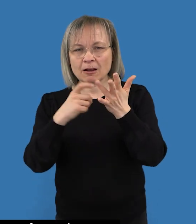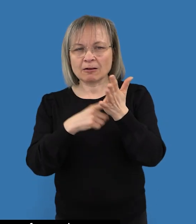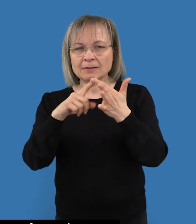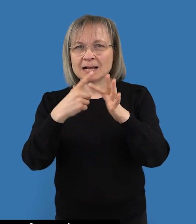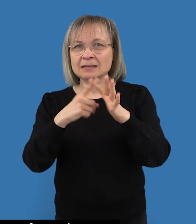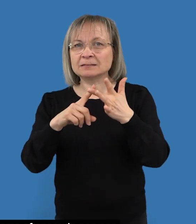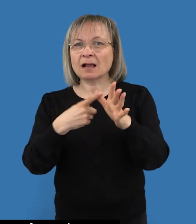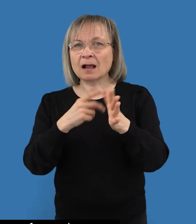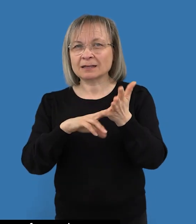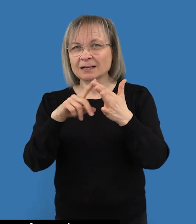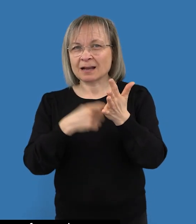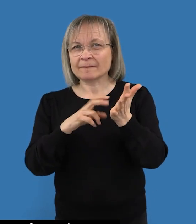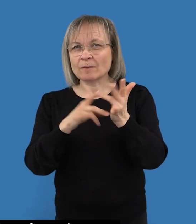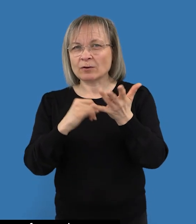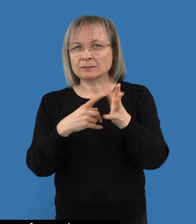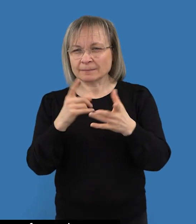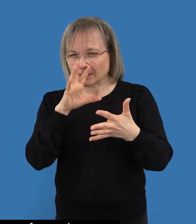Symptoms of anorexia nervosa.